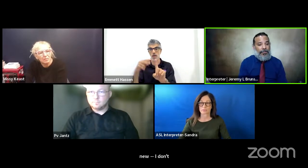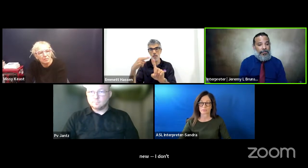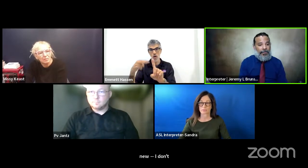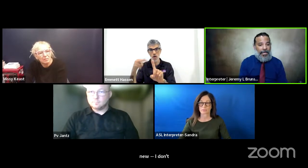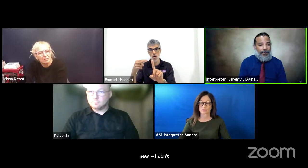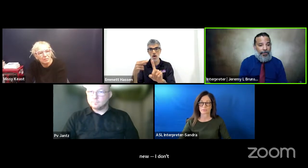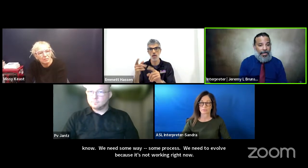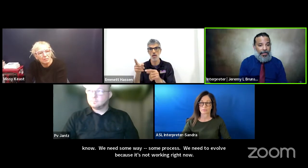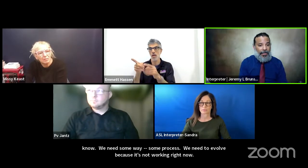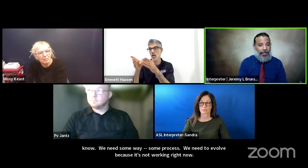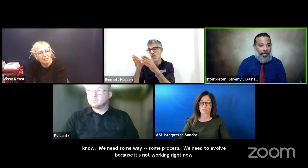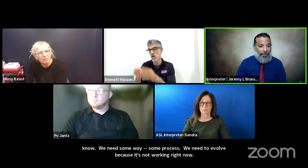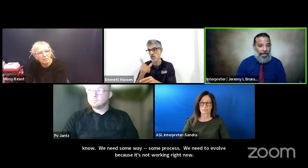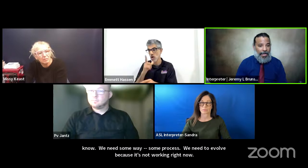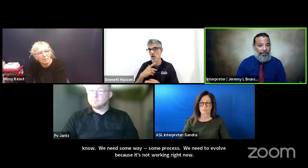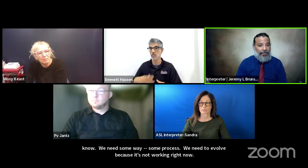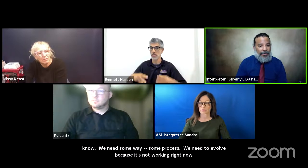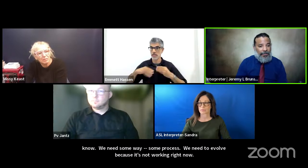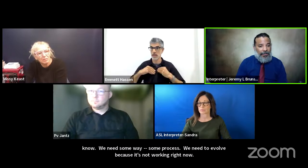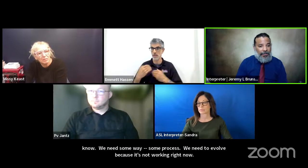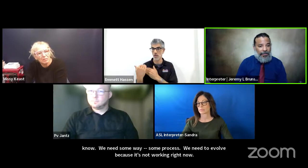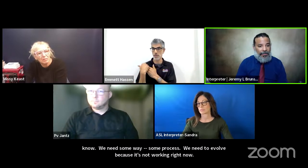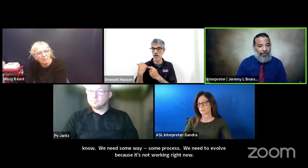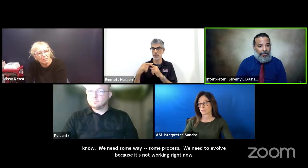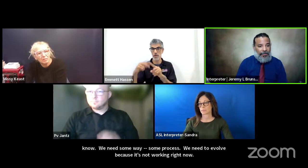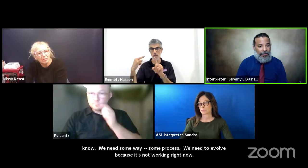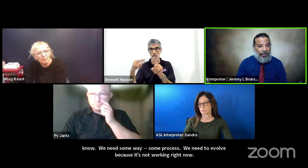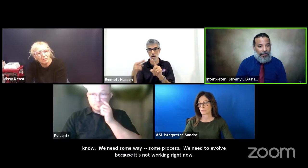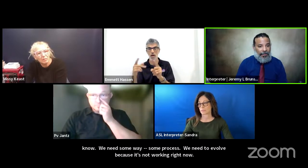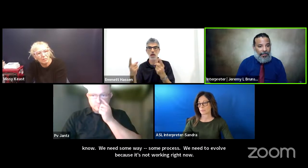This is staff member Emmett Hansen.